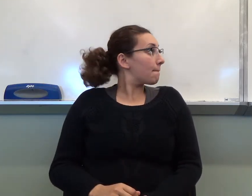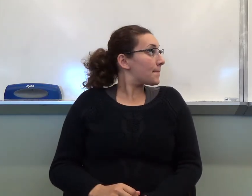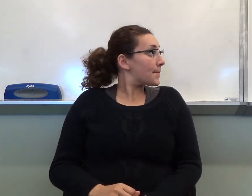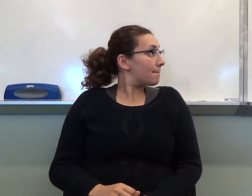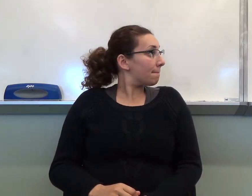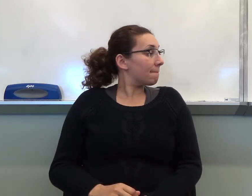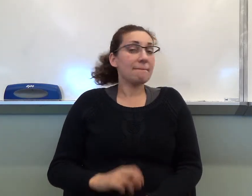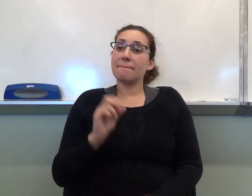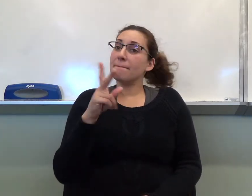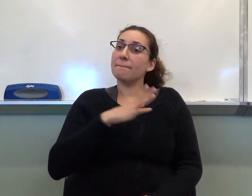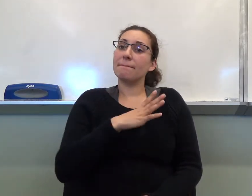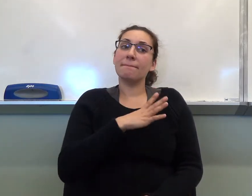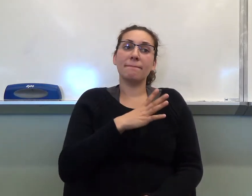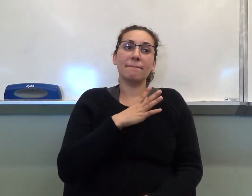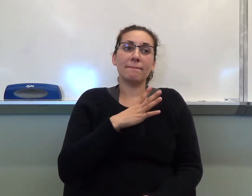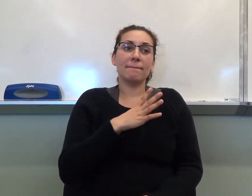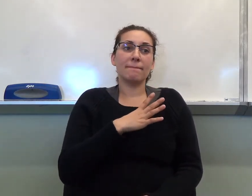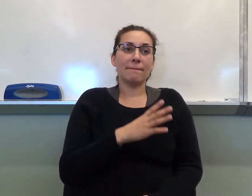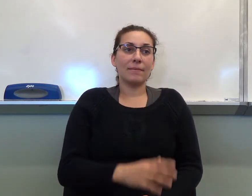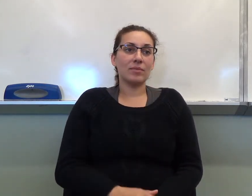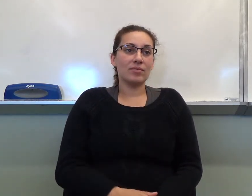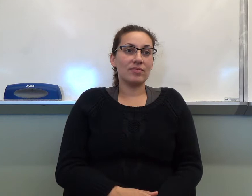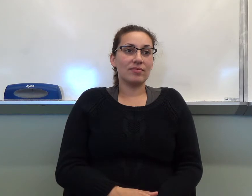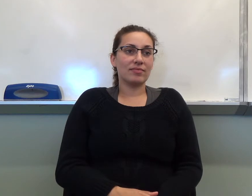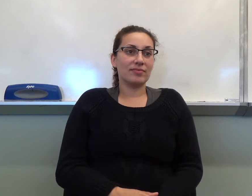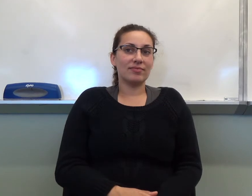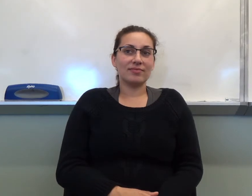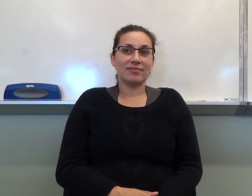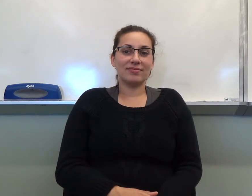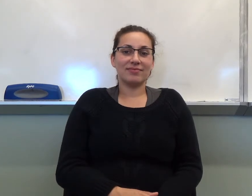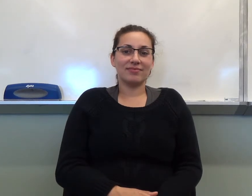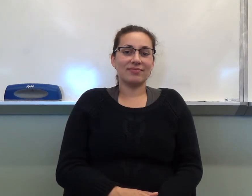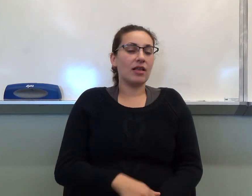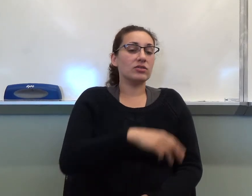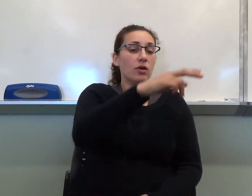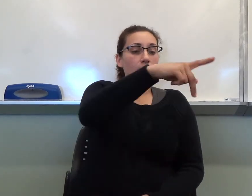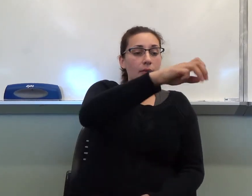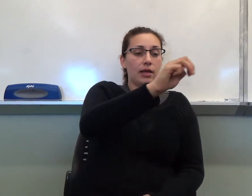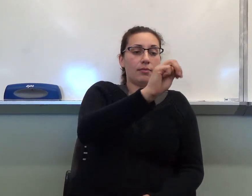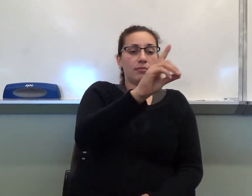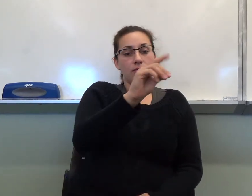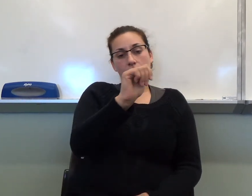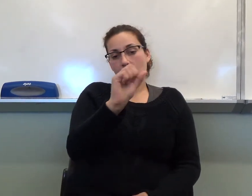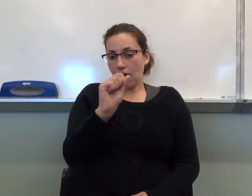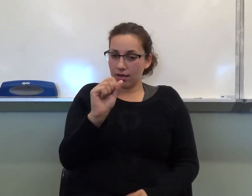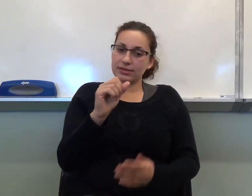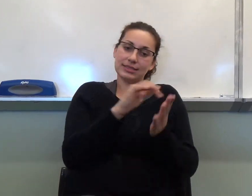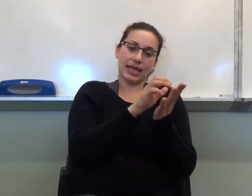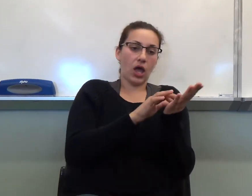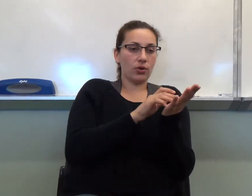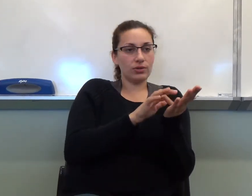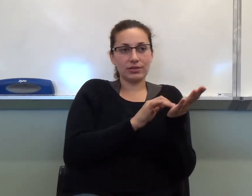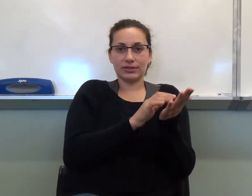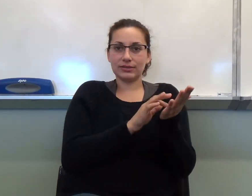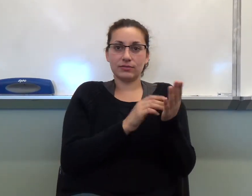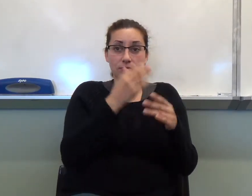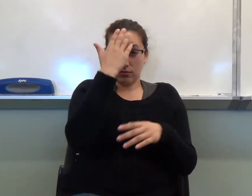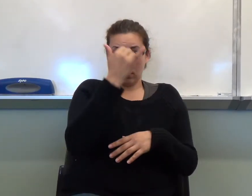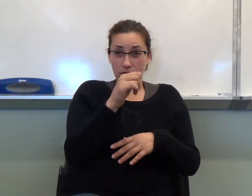Okay. So it's just a matter of PEMDAS and calculators and stuff like that. Why PEMDAS? Because you